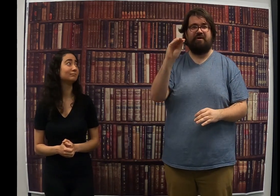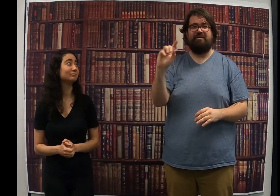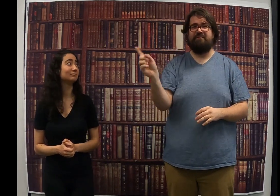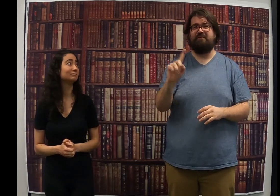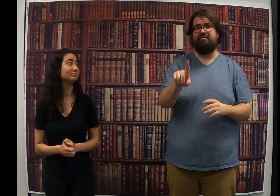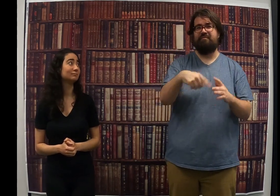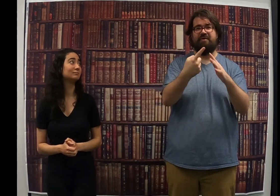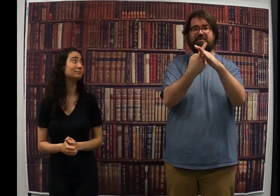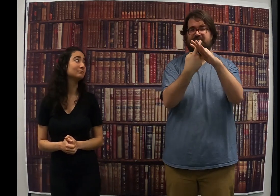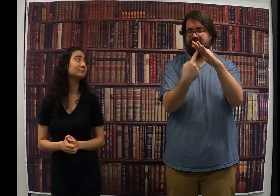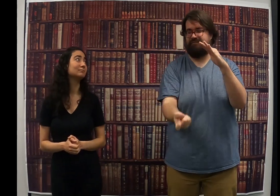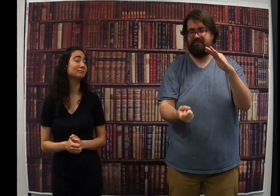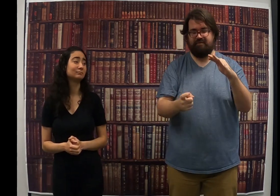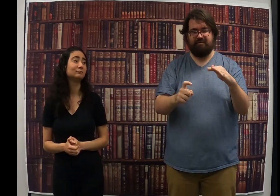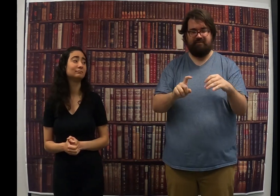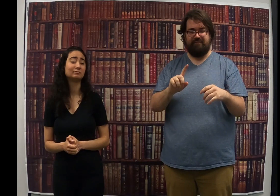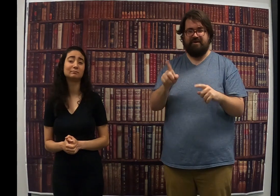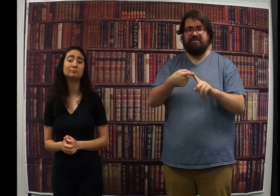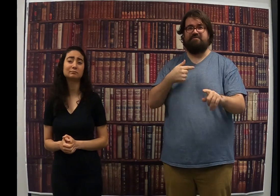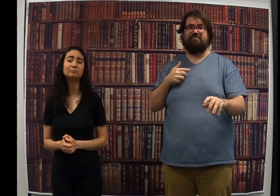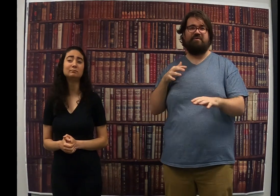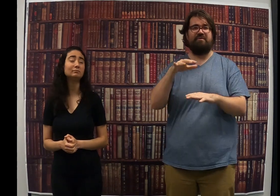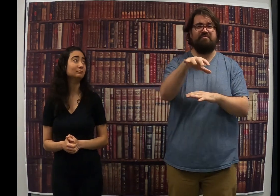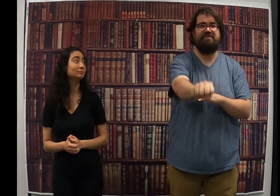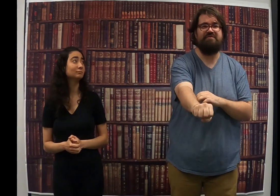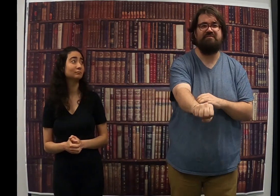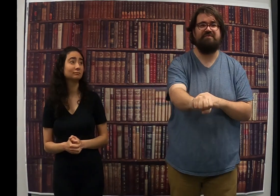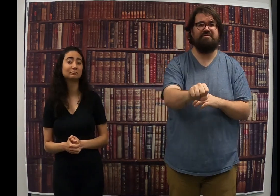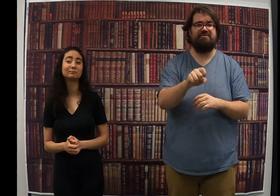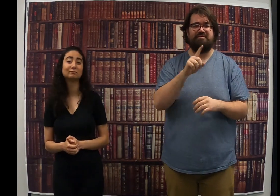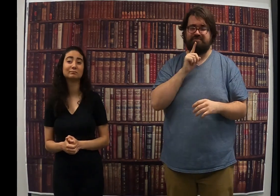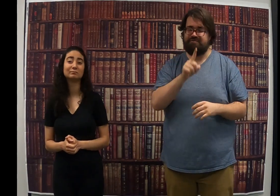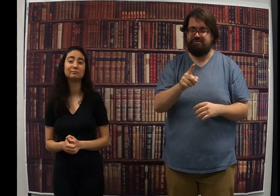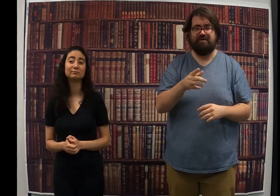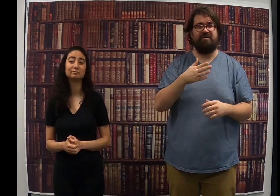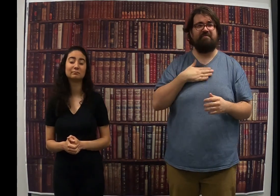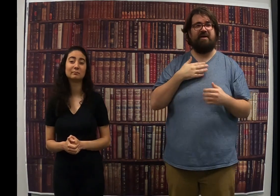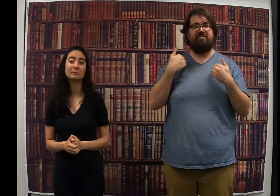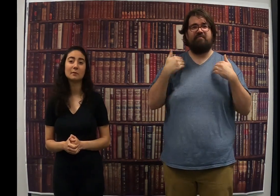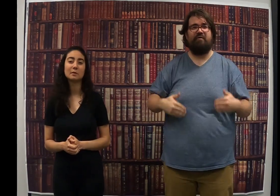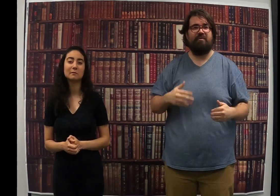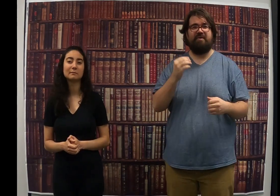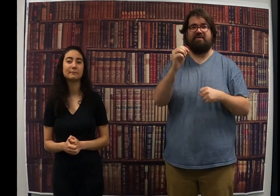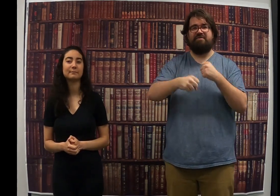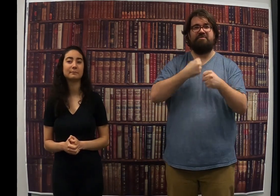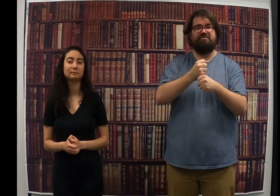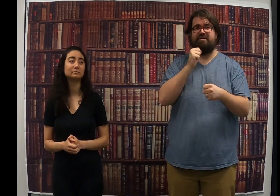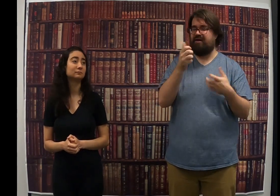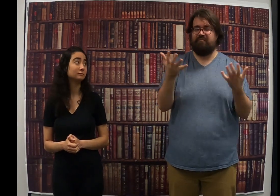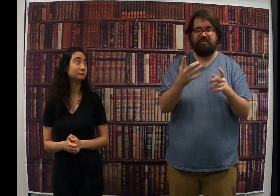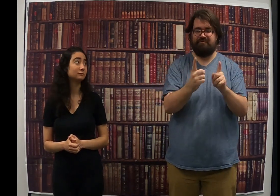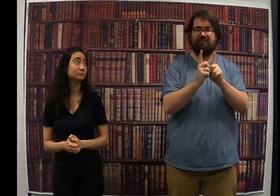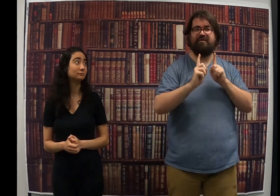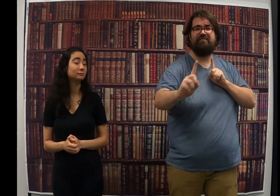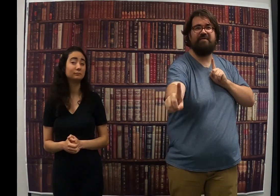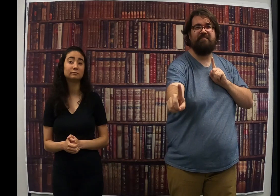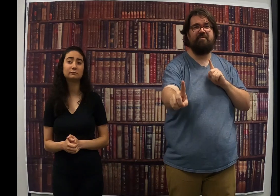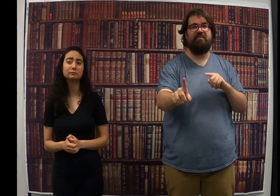extraordinary boy? Where do you vanish when I reach for you? Surely my form and years are not what you flee